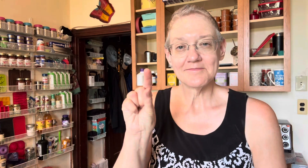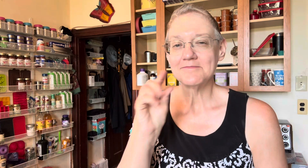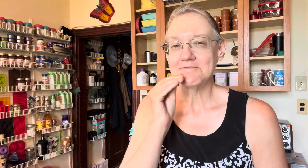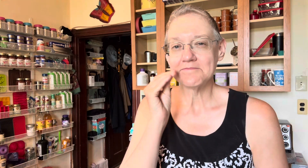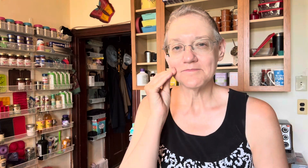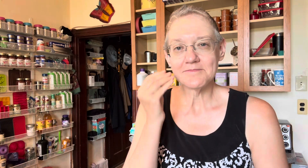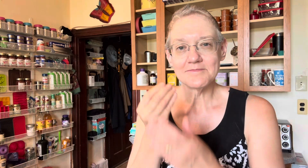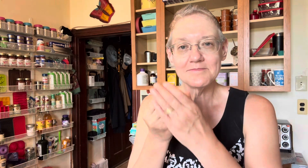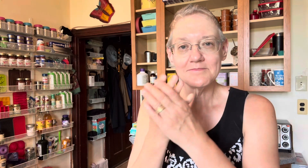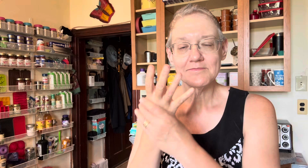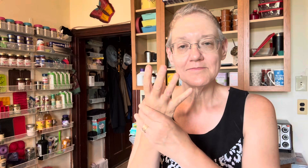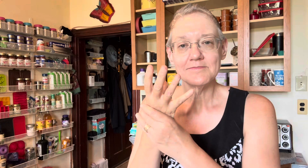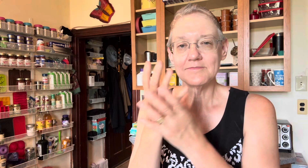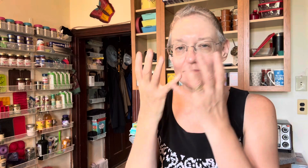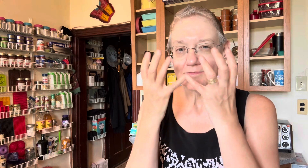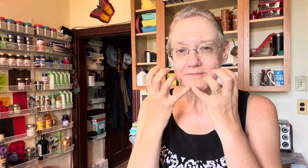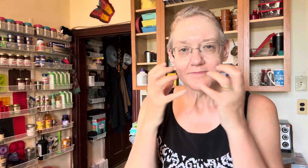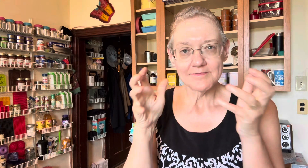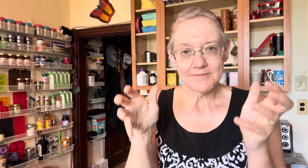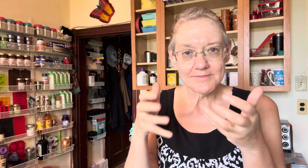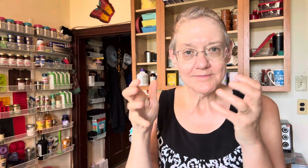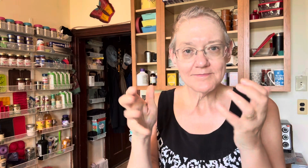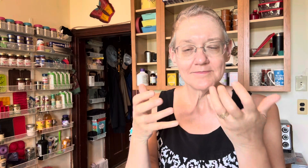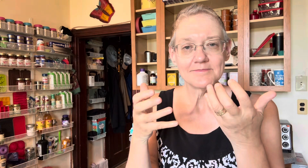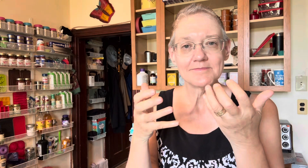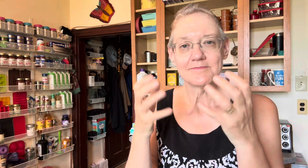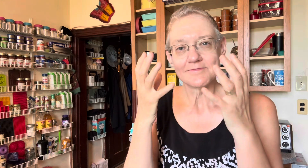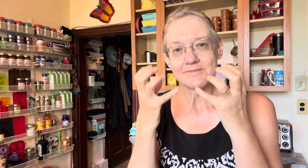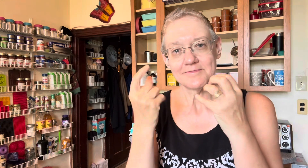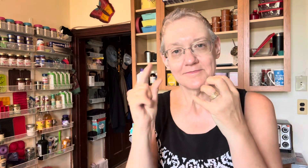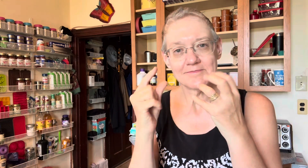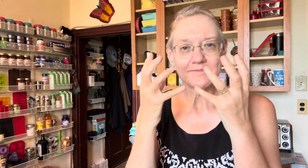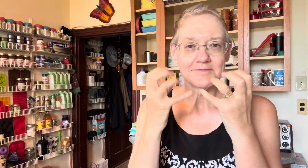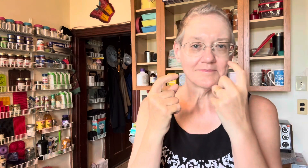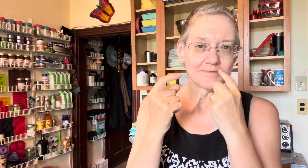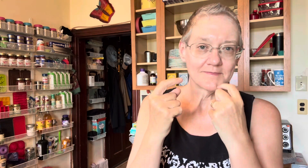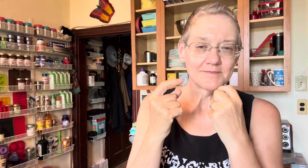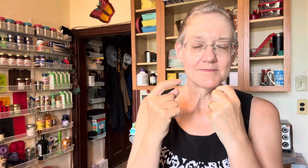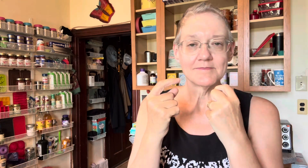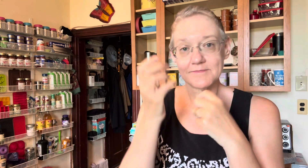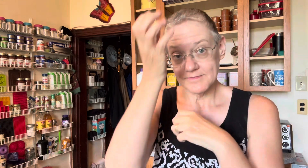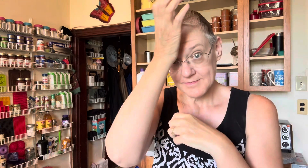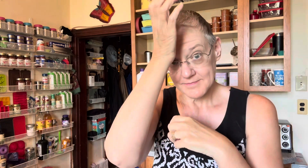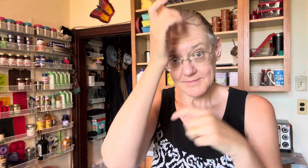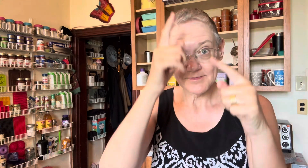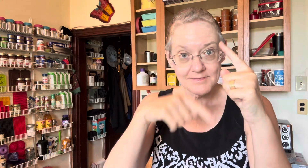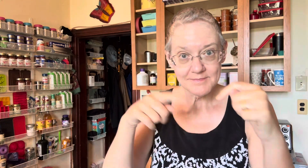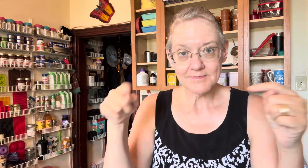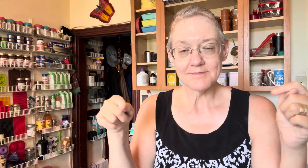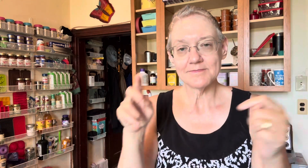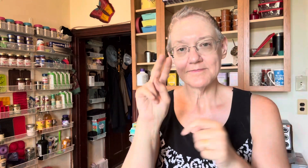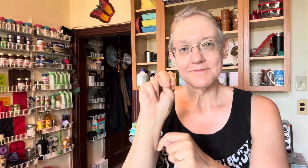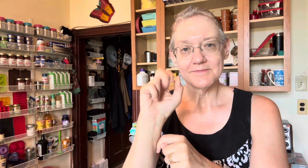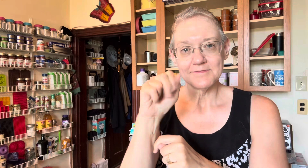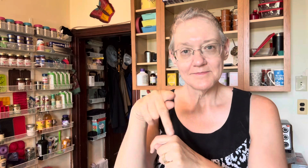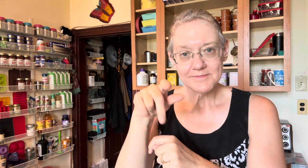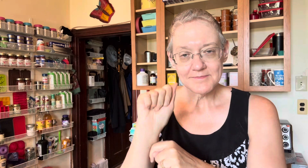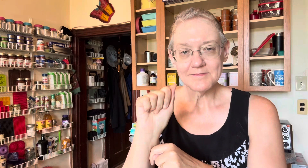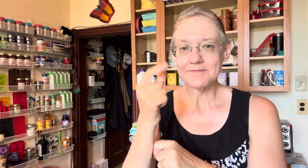The greens are homegrown dark lettuce, dark green lettuce, dark red lettuce, a variety of cabbages,